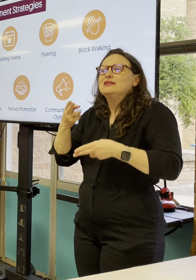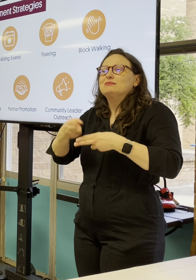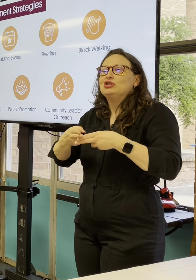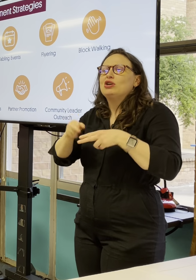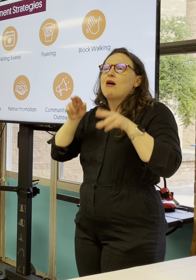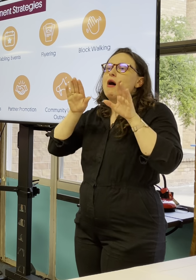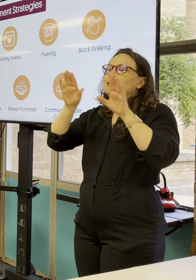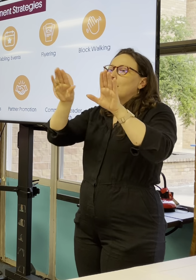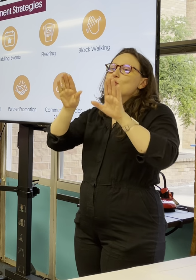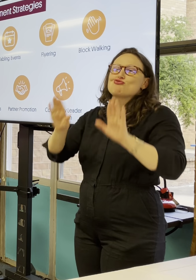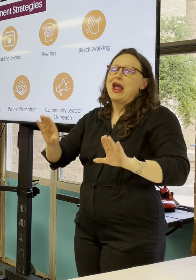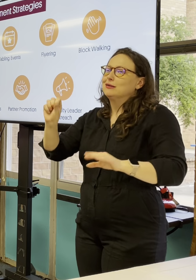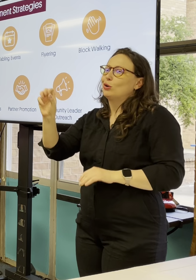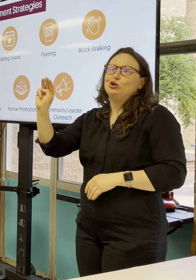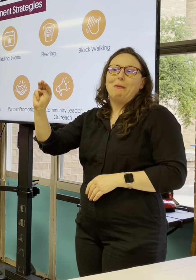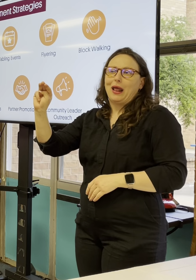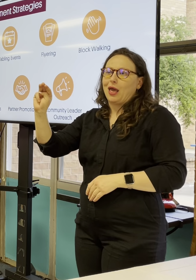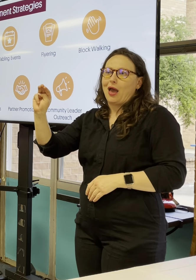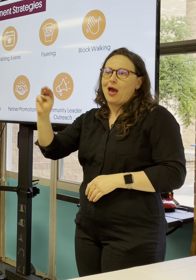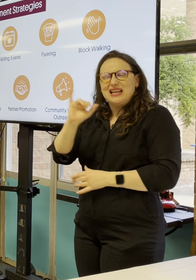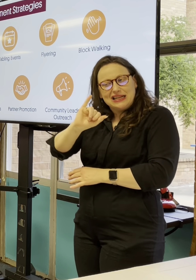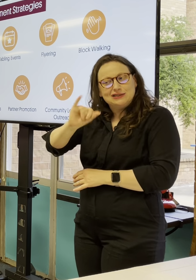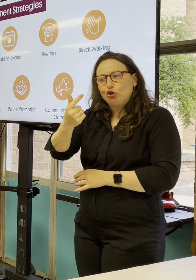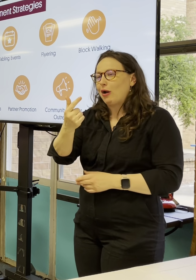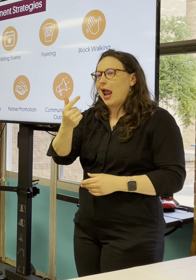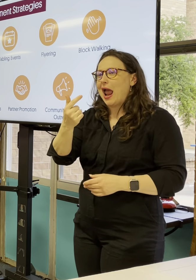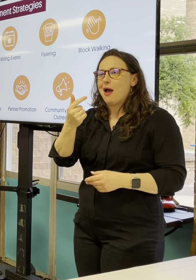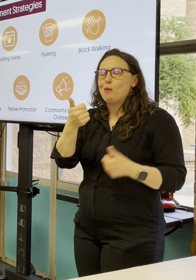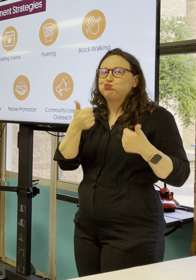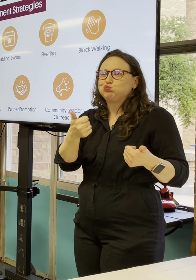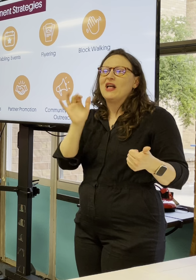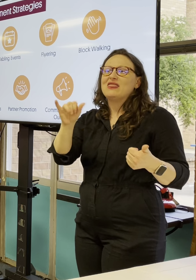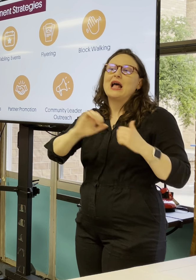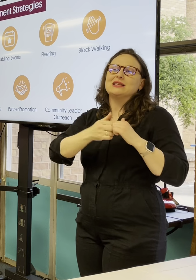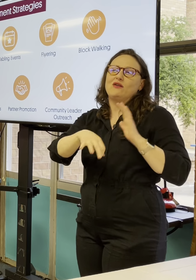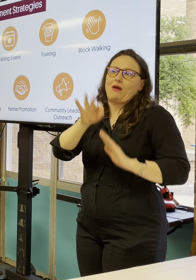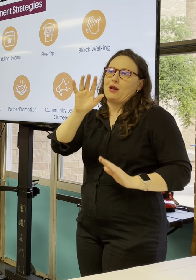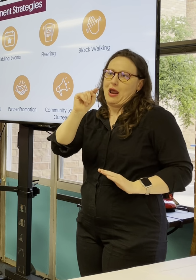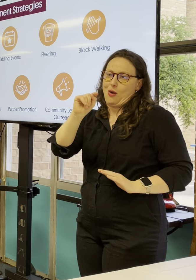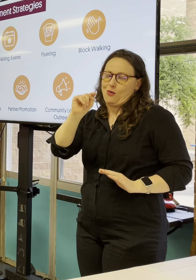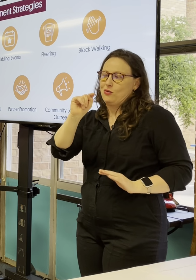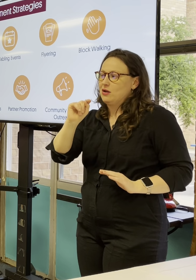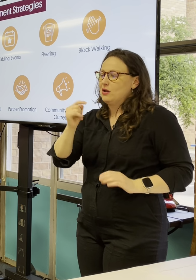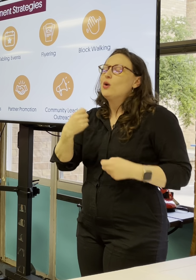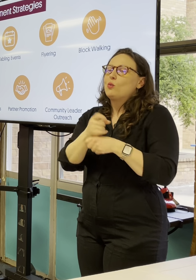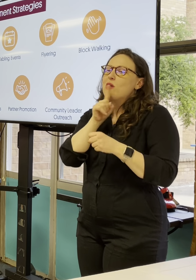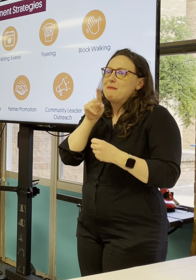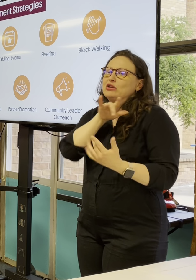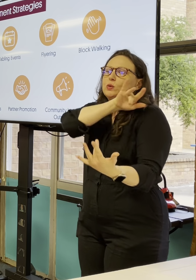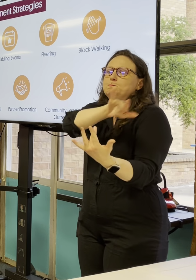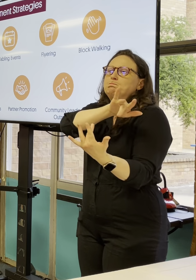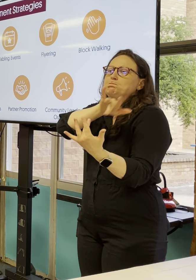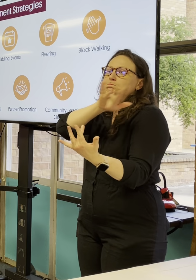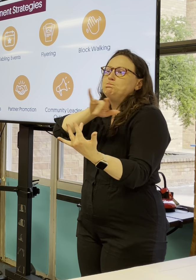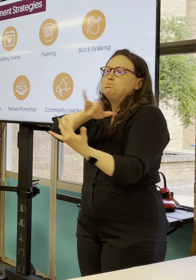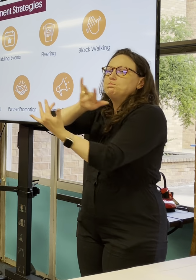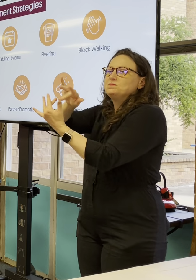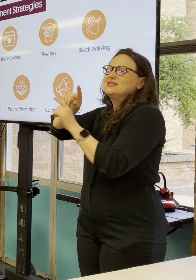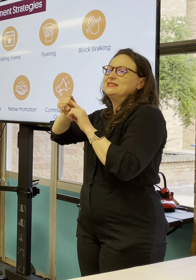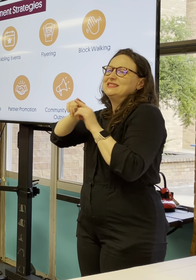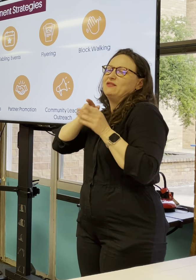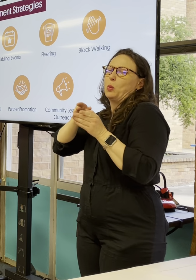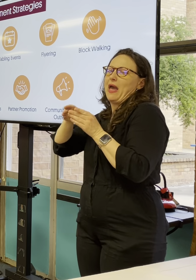great social media, and that you hear about this through Instagram and those ways. So we're always making sure we're maintaining a diverse way